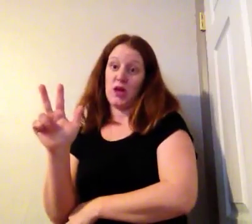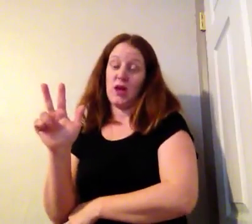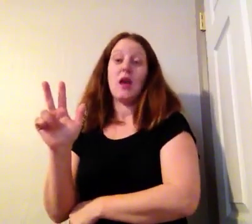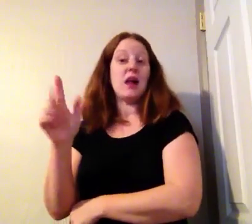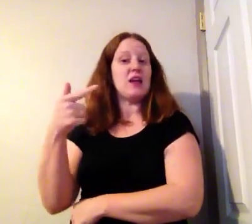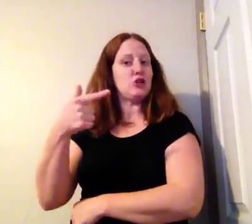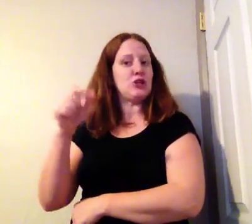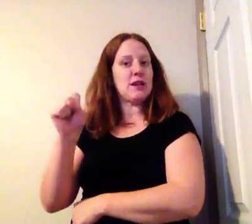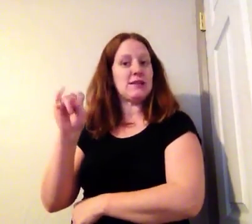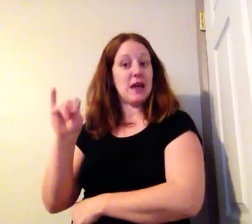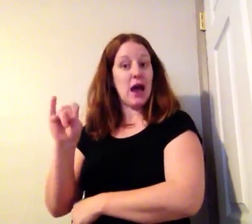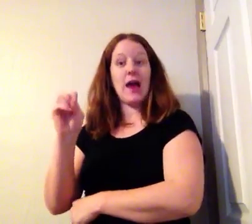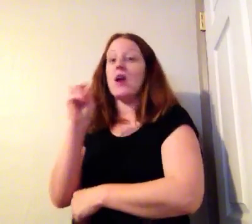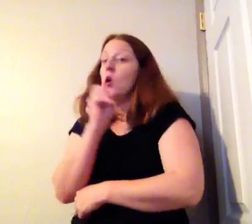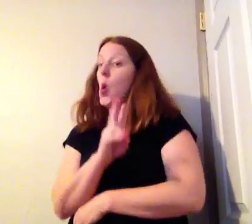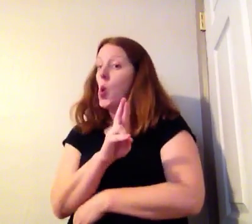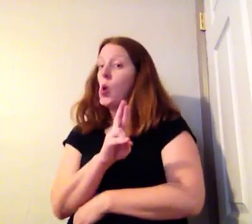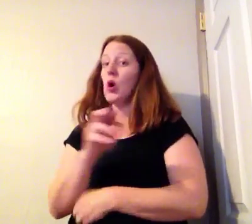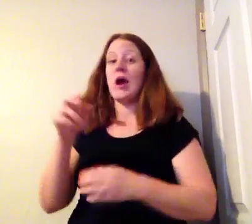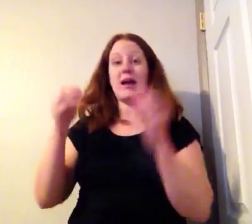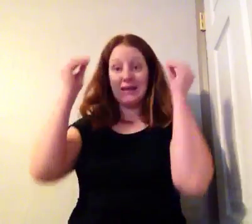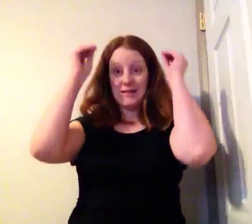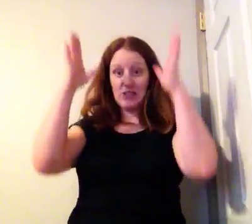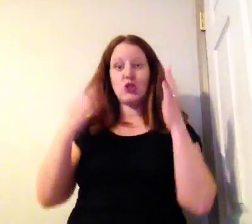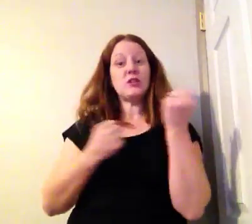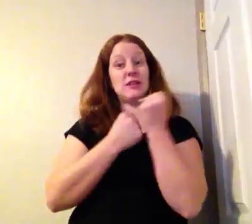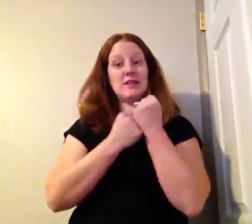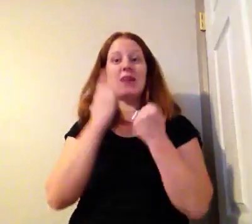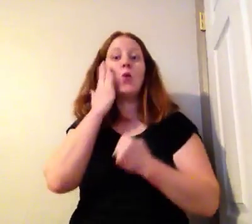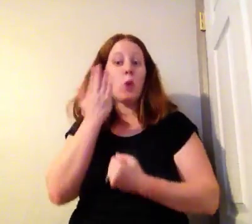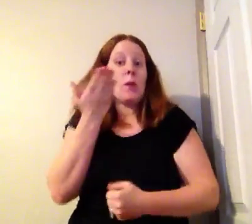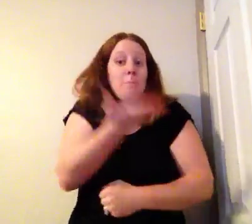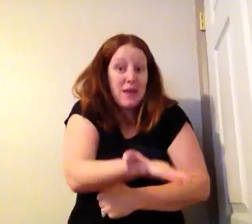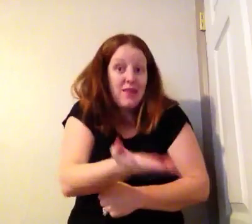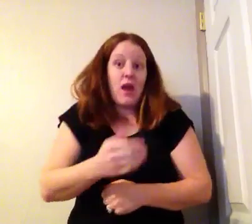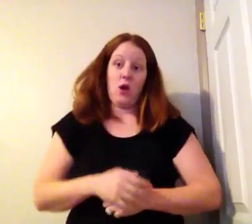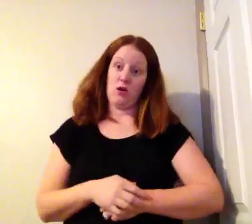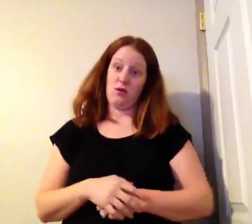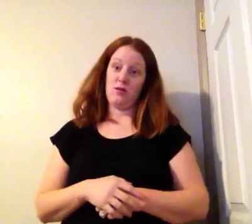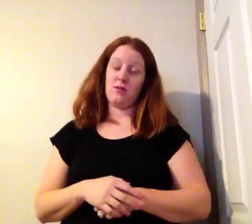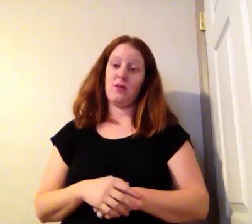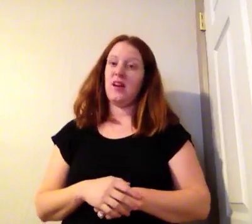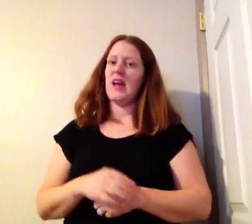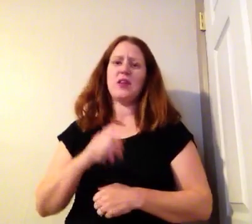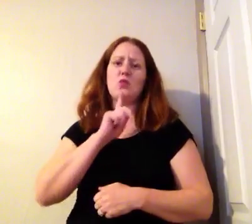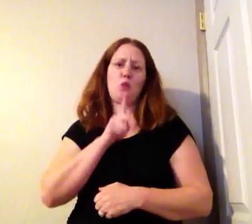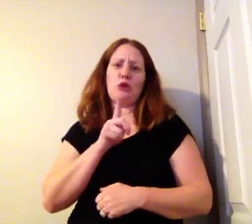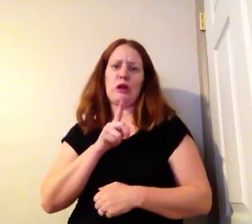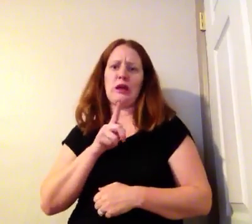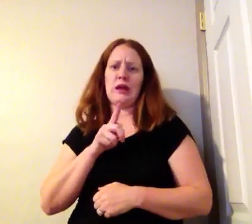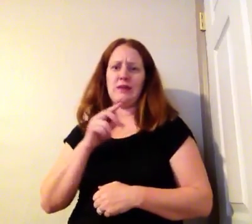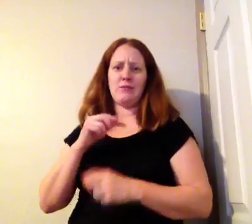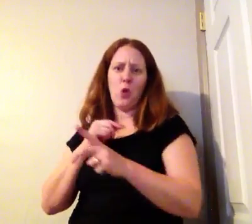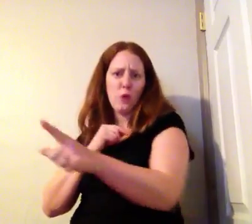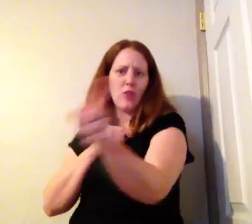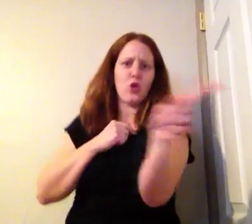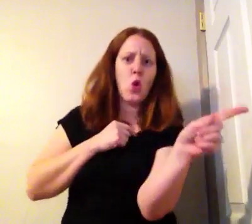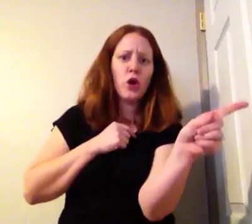TA, and the office is B12 Latimer. It's just around the corner. So essentially, if you go around the corner, the first office